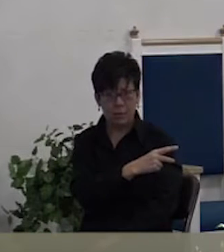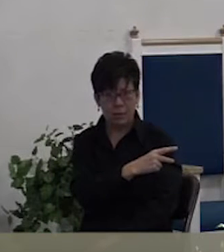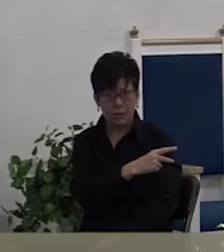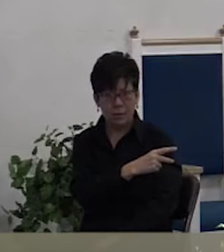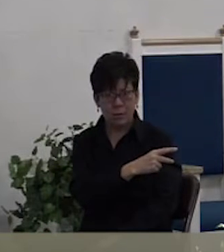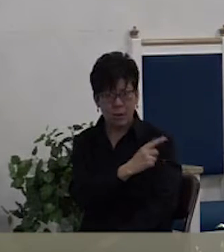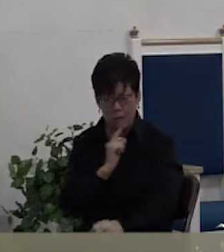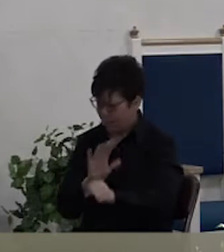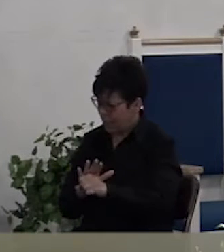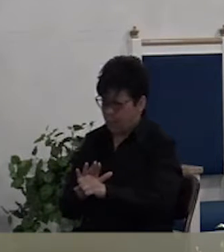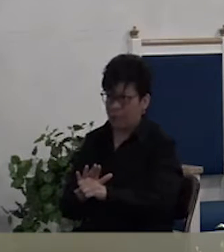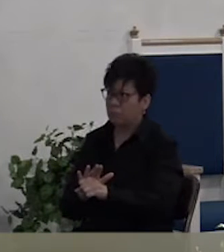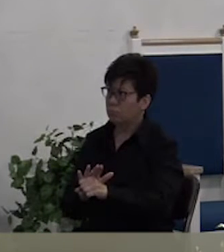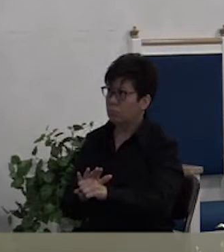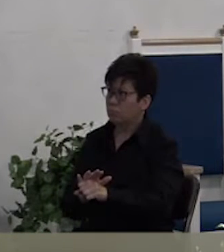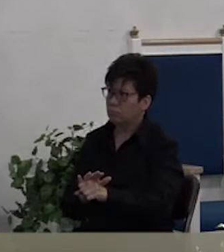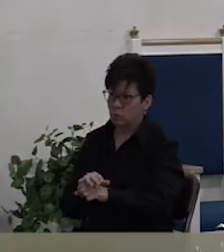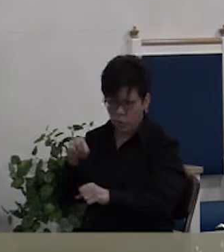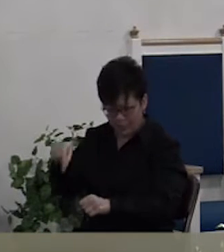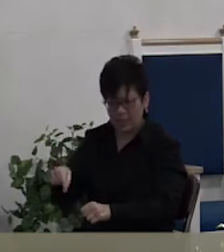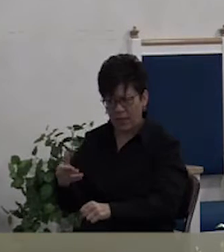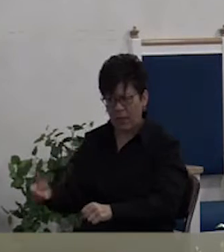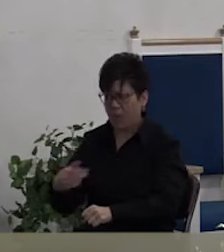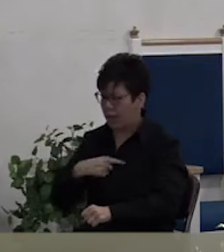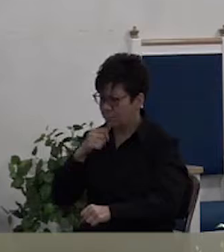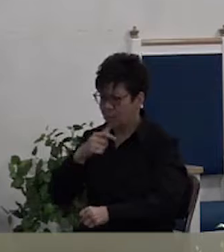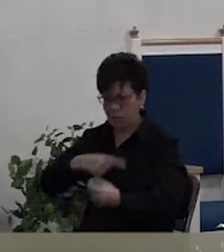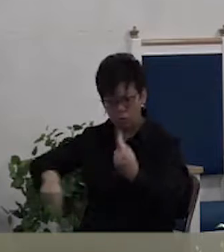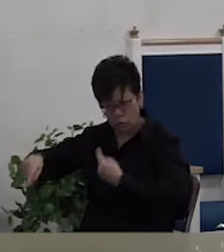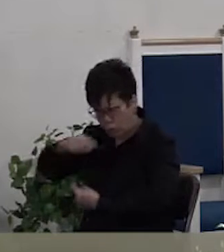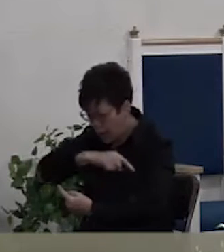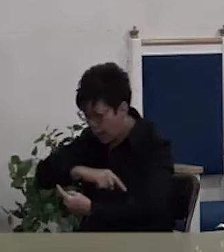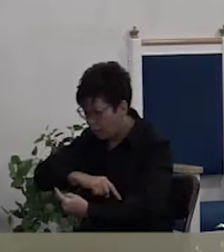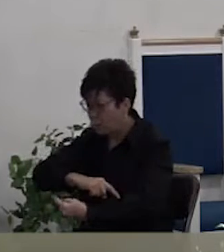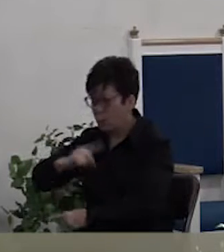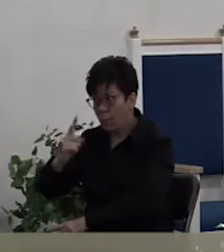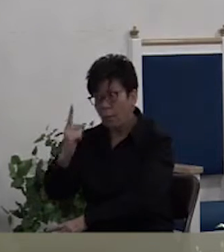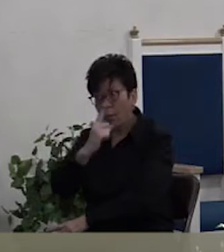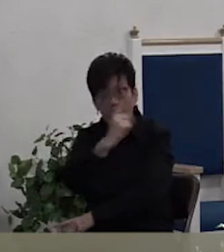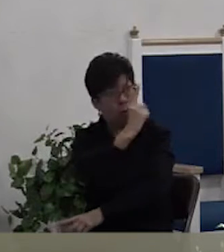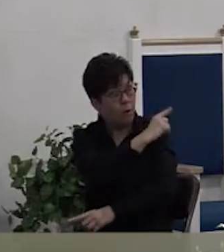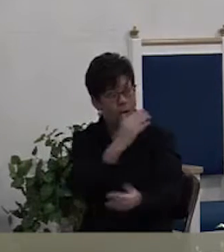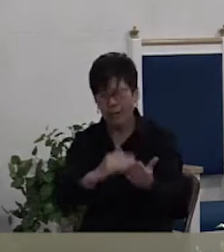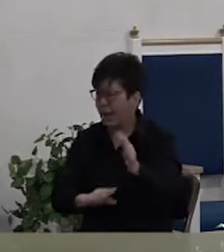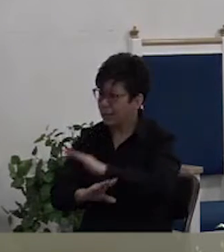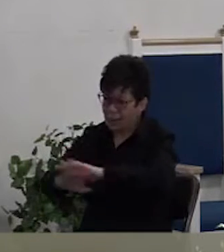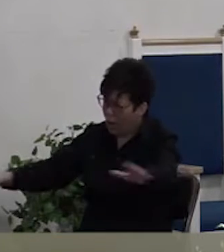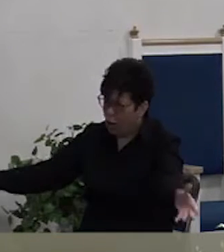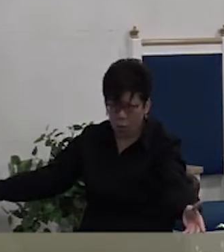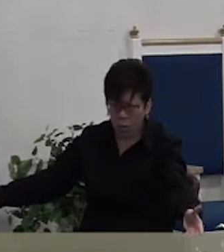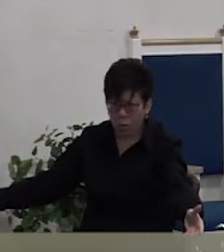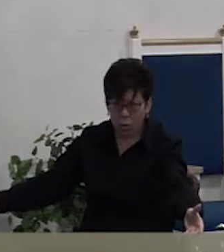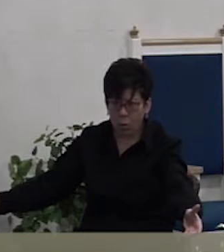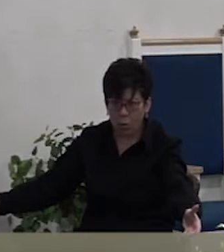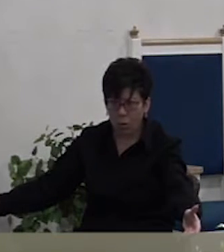too committed now to this thing. I'm not turning around and heading back.